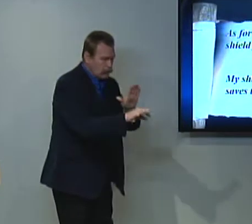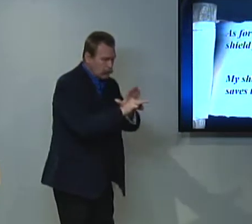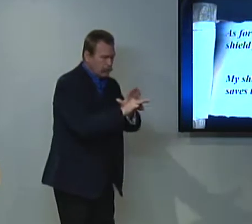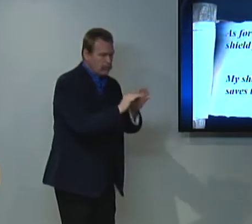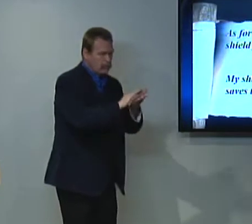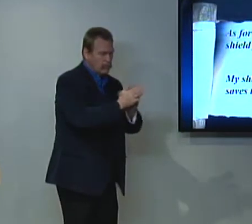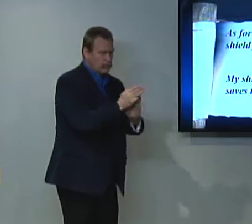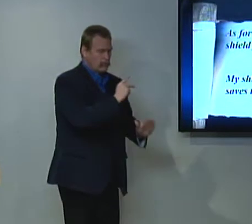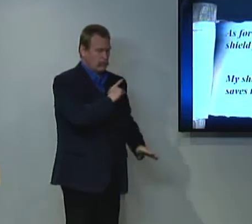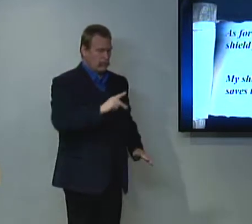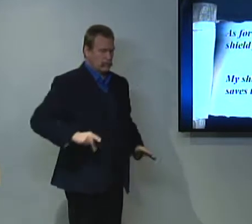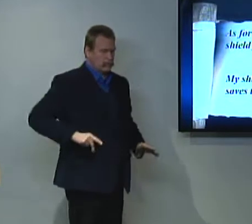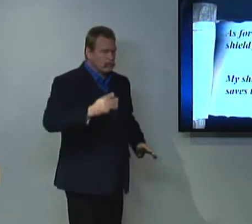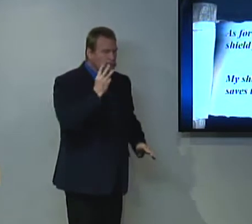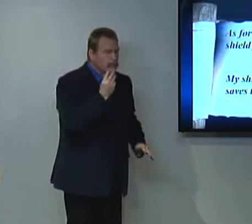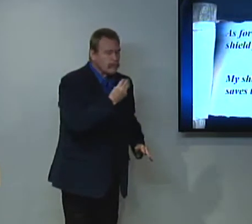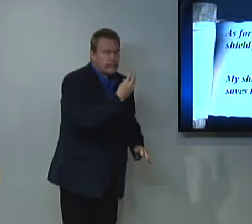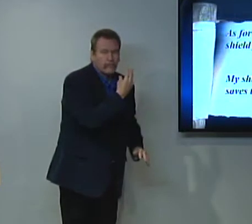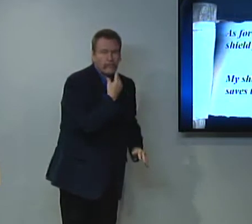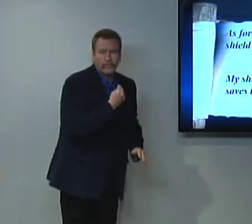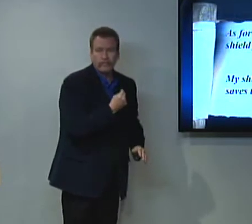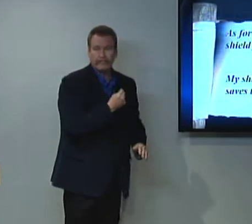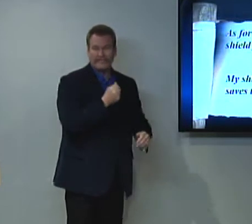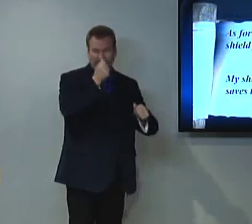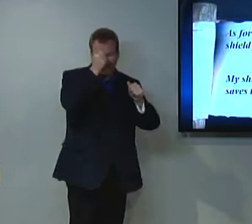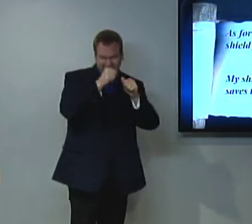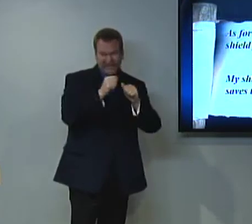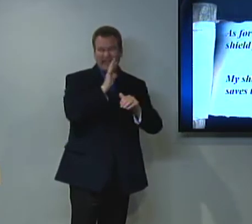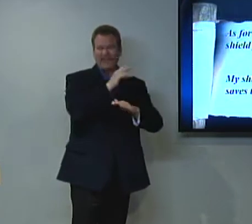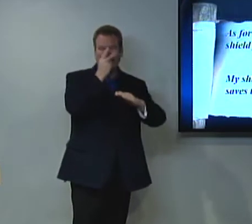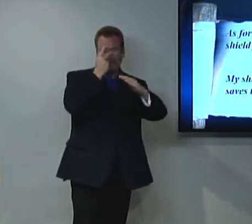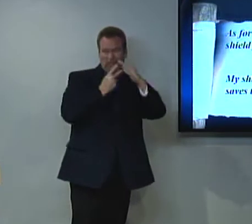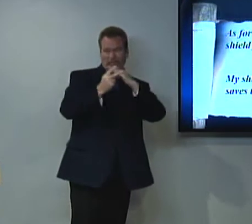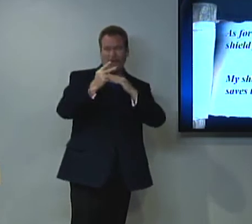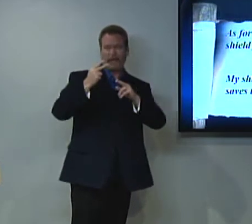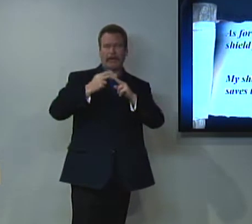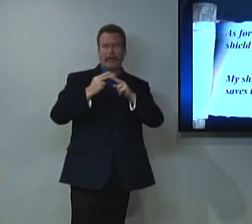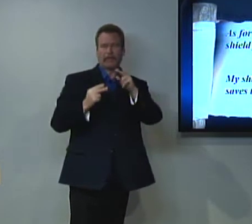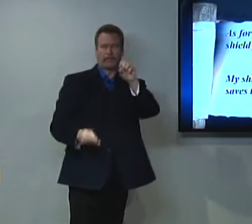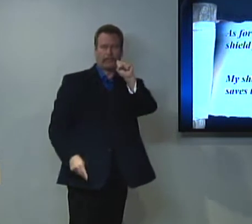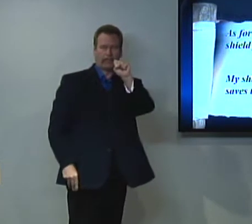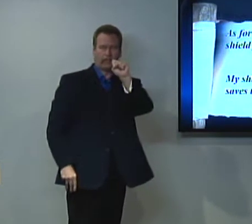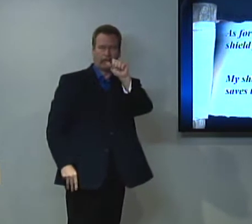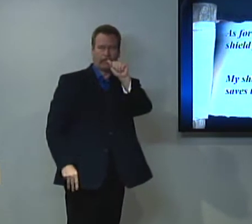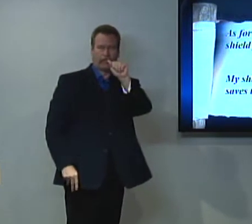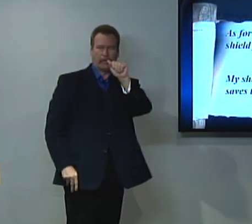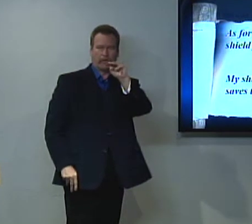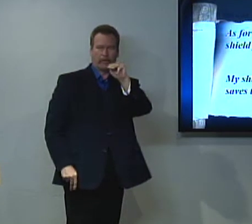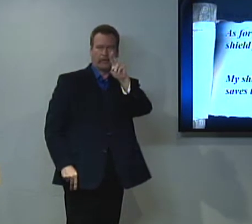God was looking, and he chose David to become the king of the Israelites. The prophet